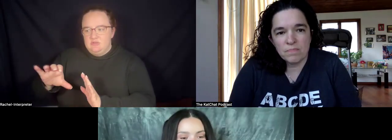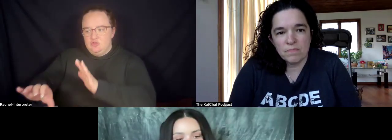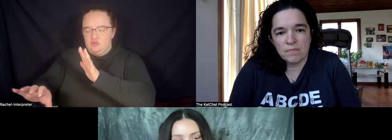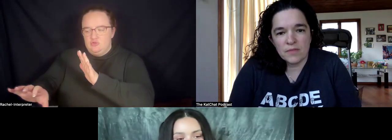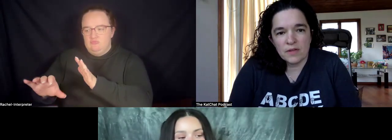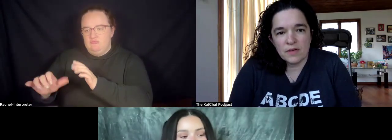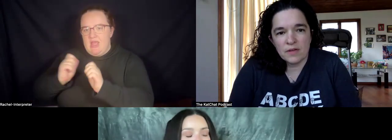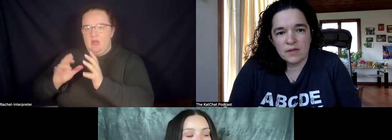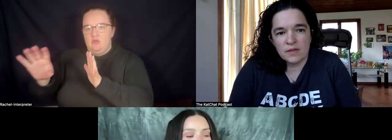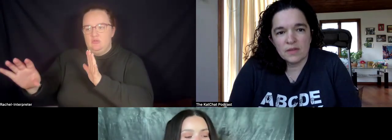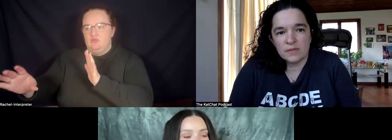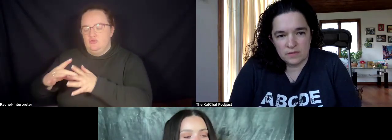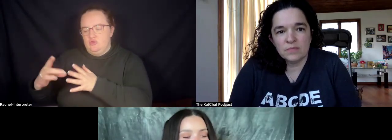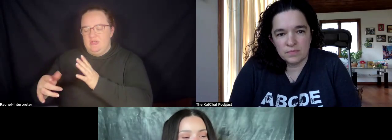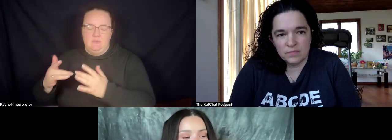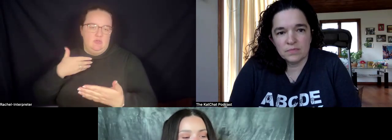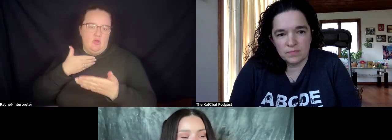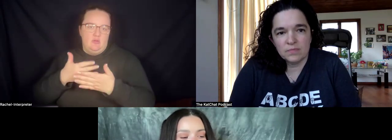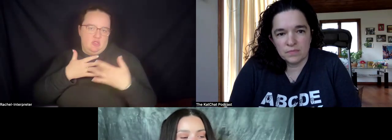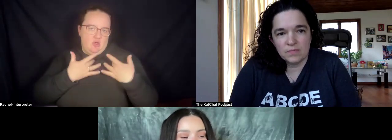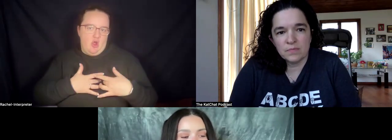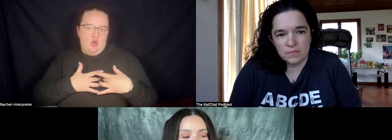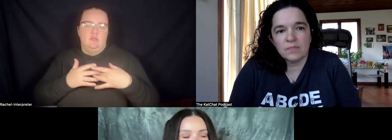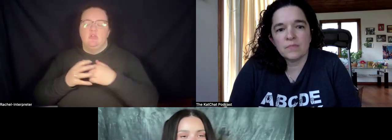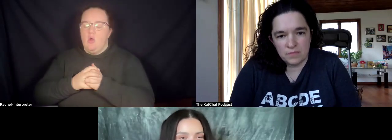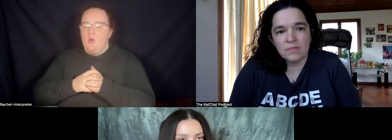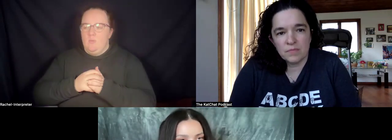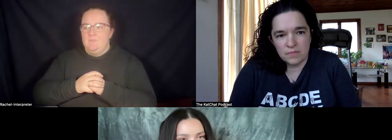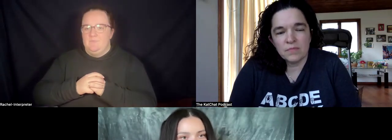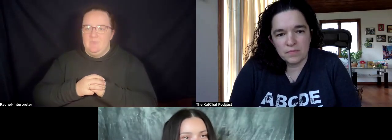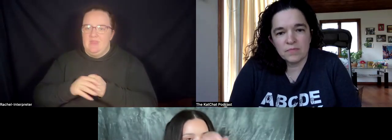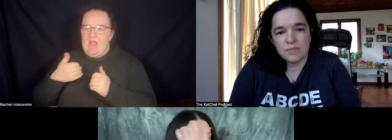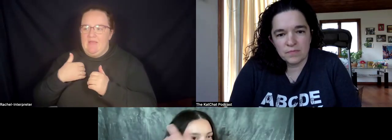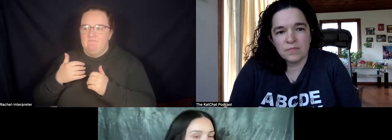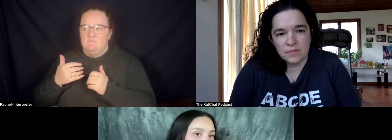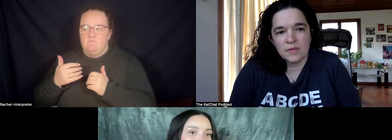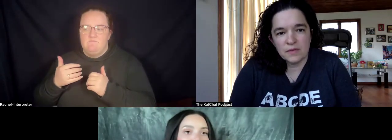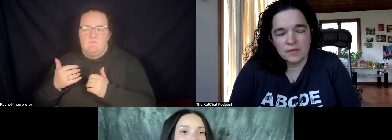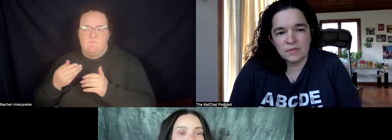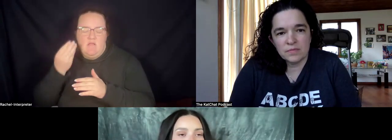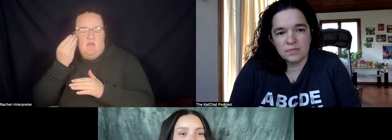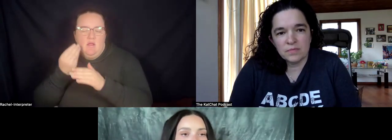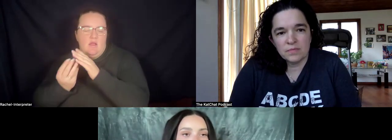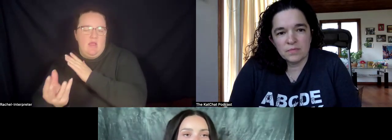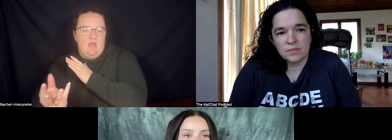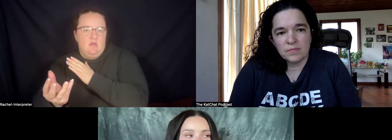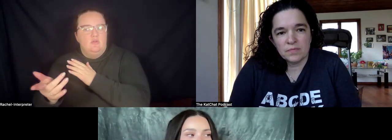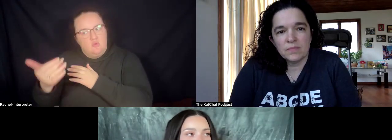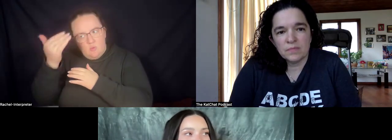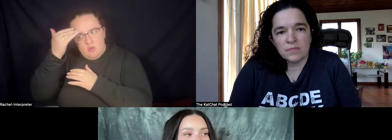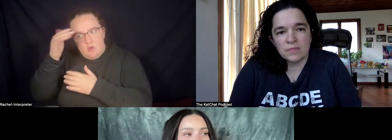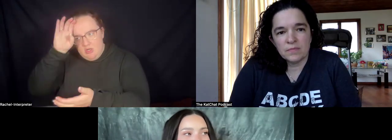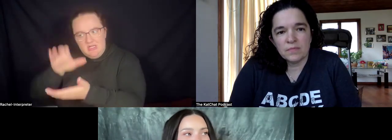it's close over her heart, and so there is the subtext is there. We know that she's gone through a loss. She's lost her